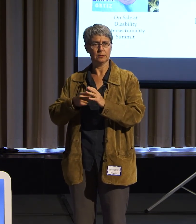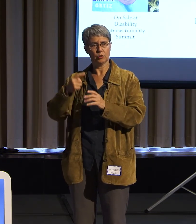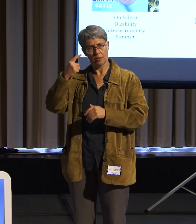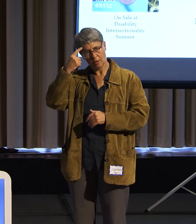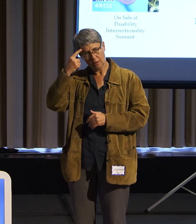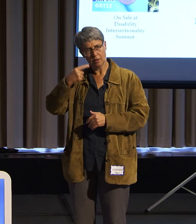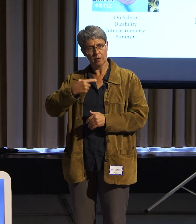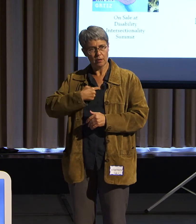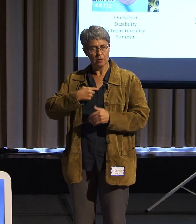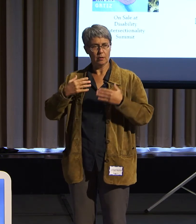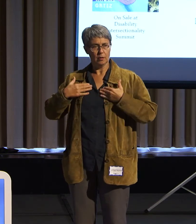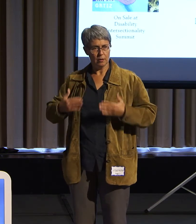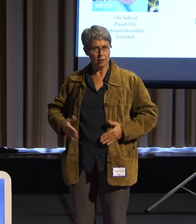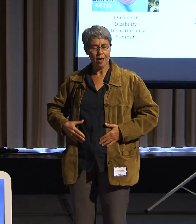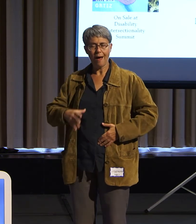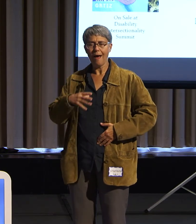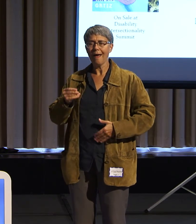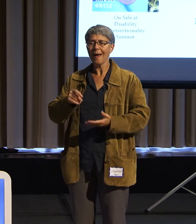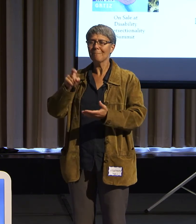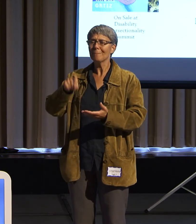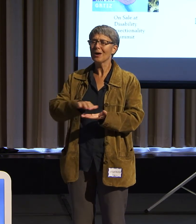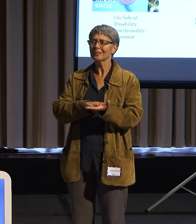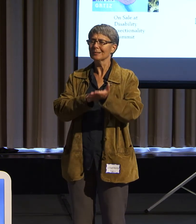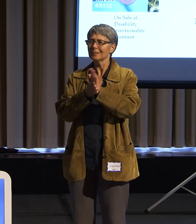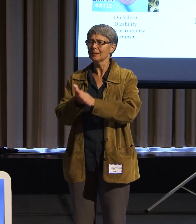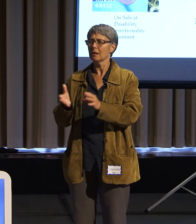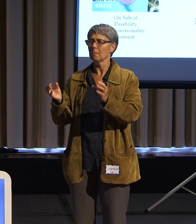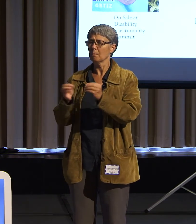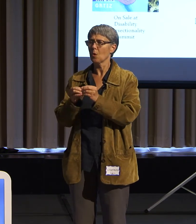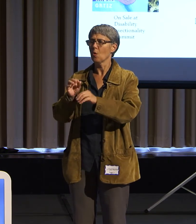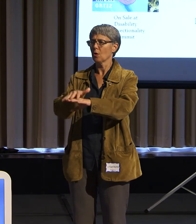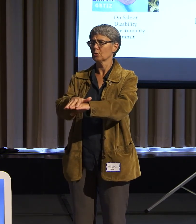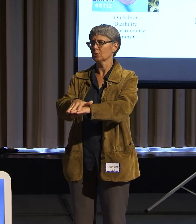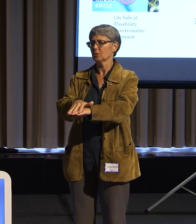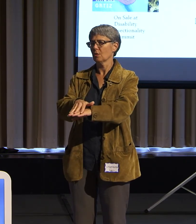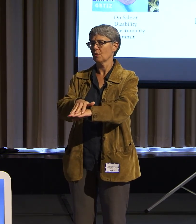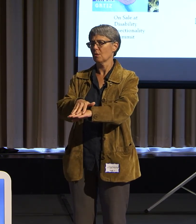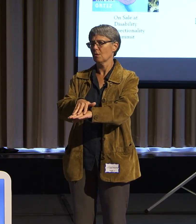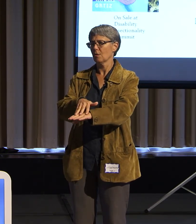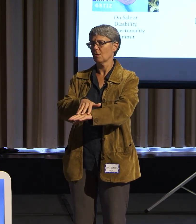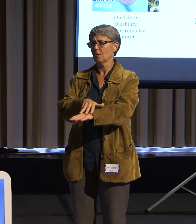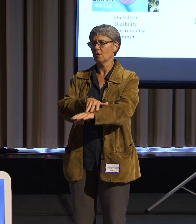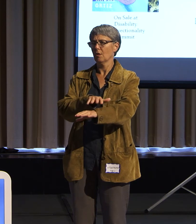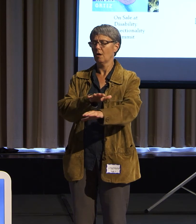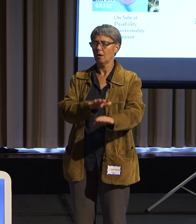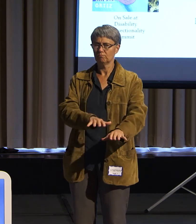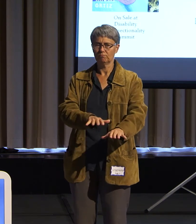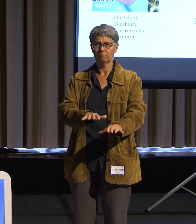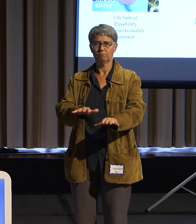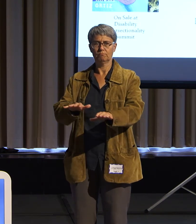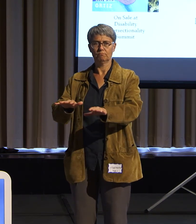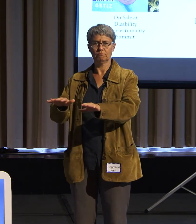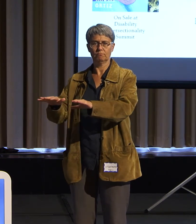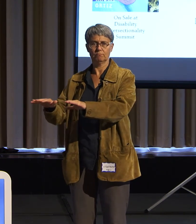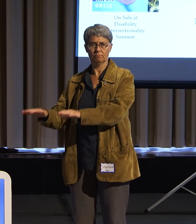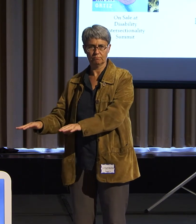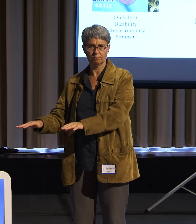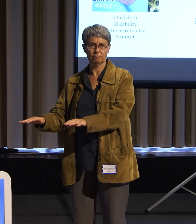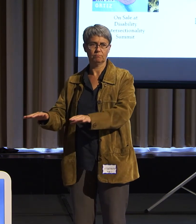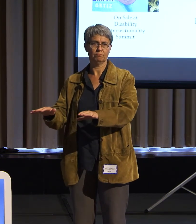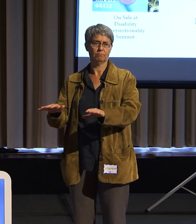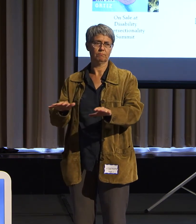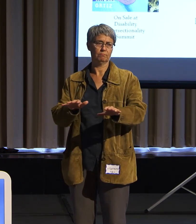Hypocrite, yes, that we're all like hypocrites in that. I think that's definitely true on a lot of levels. I talk a lot about this in the book,